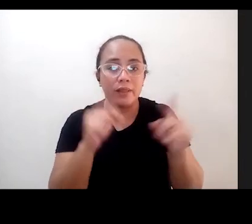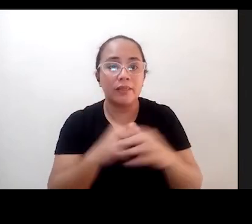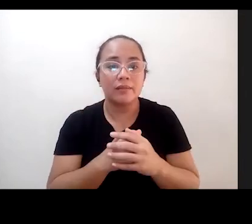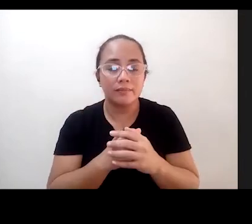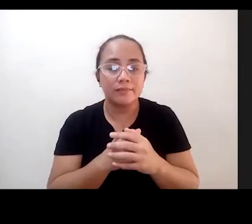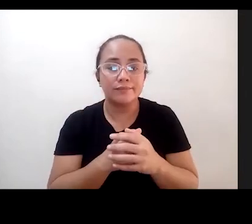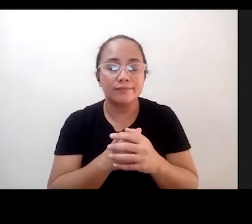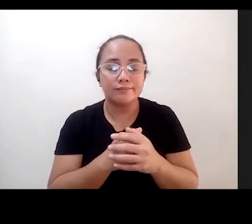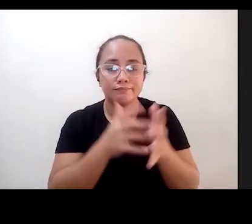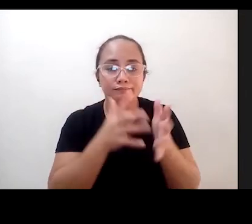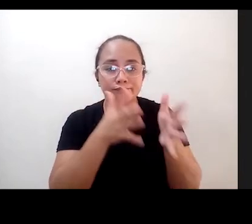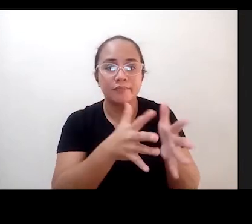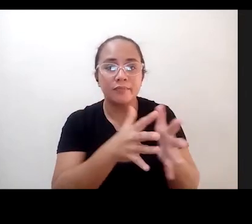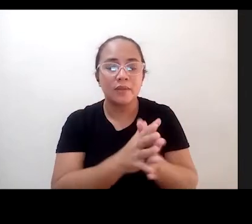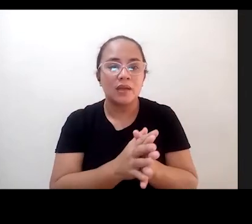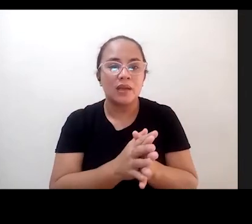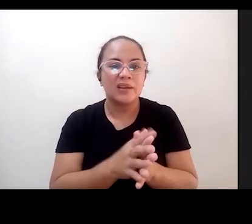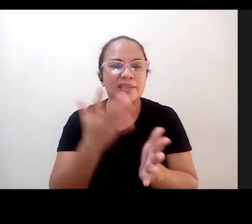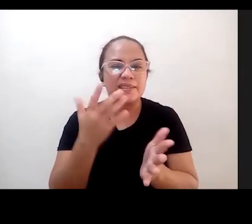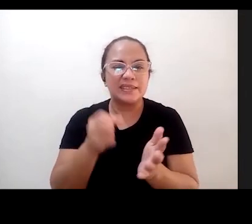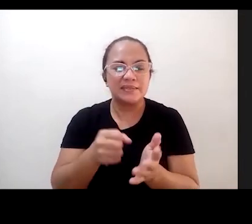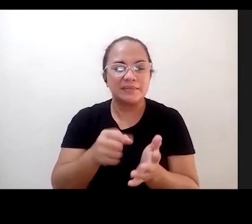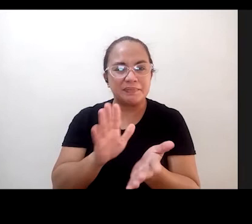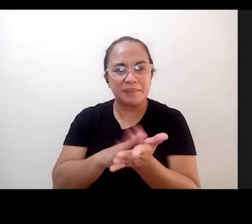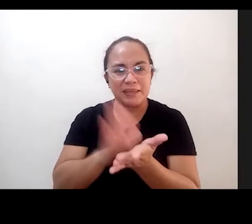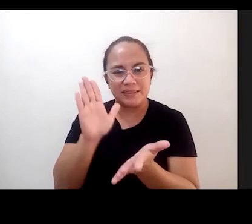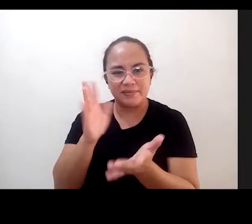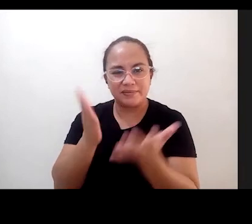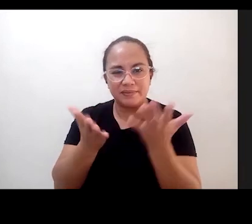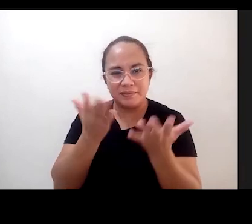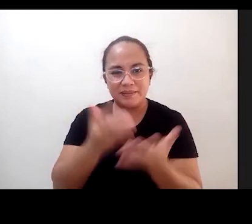But from a cost point of view, it may be more expensive.